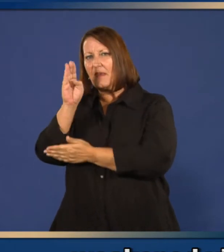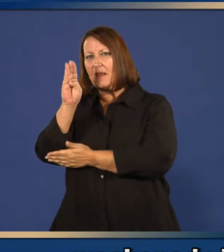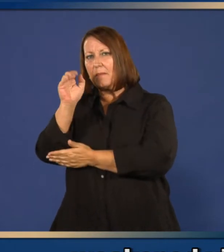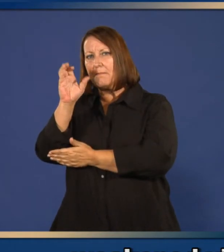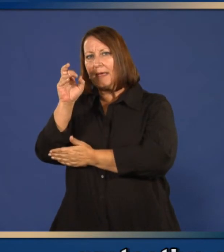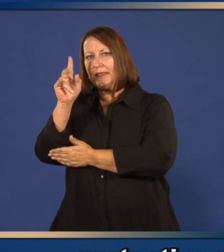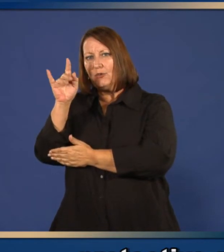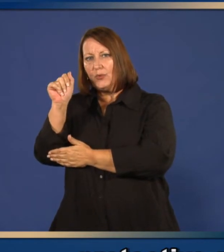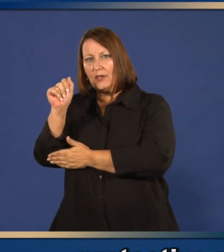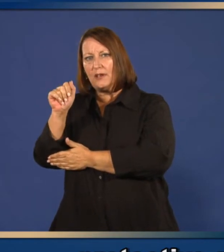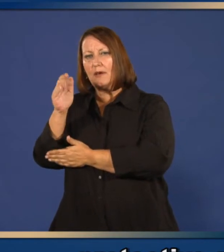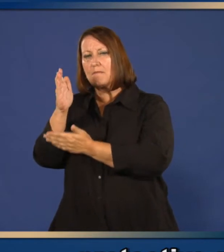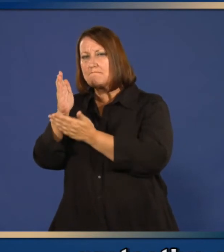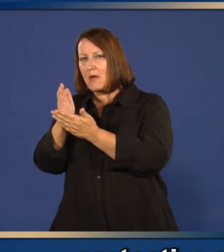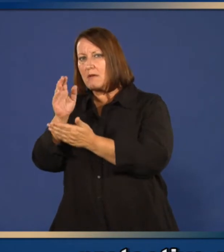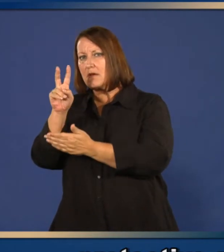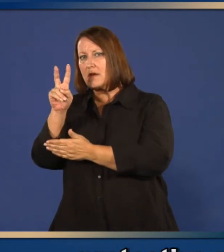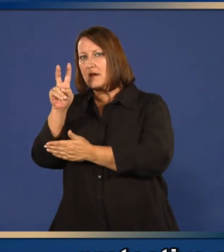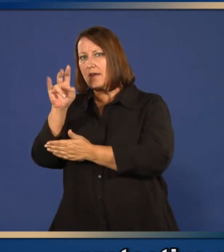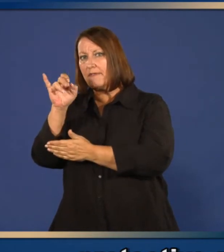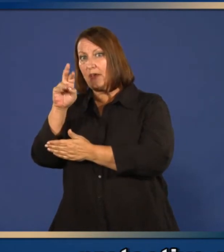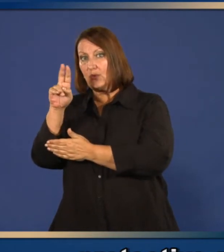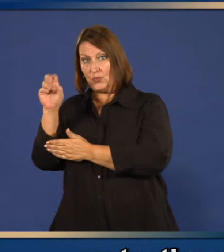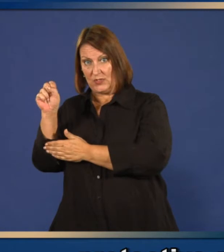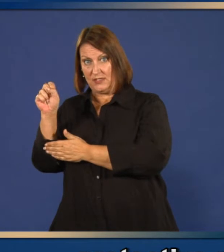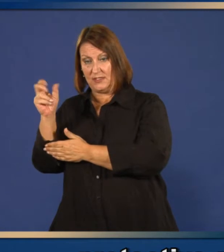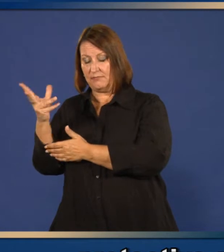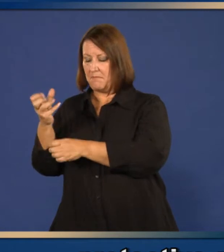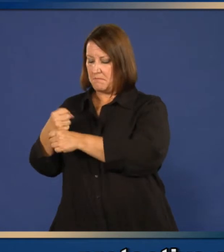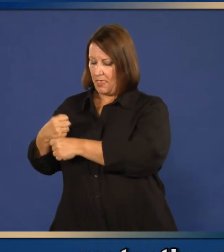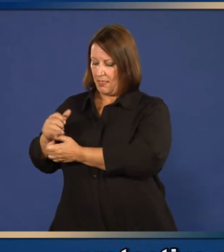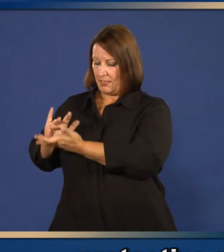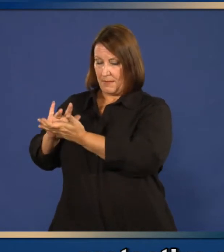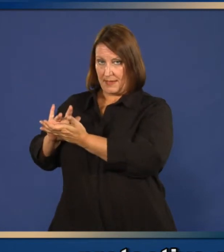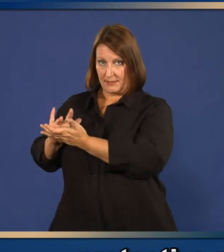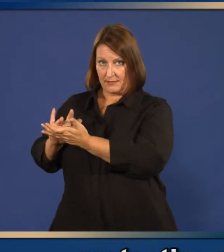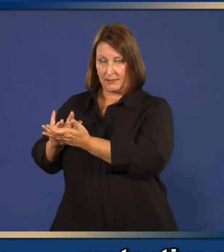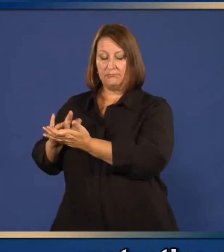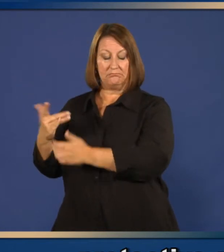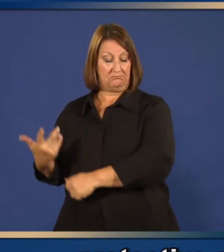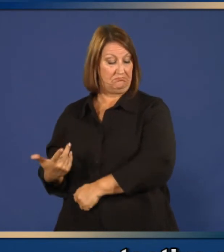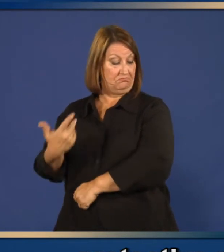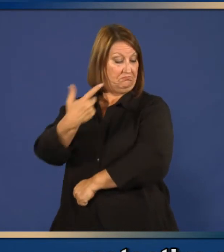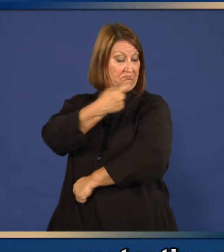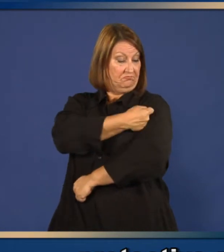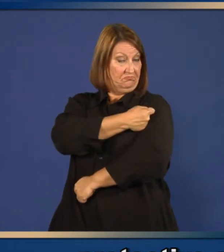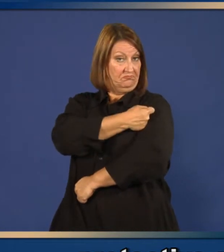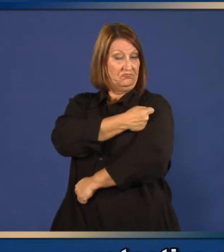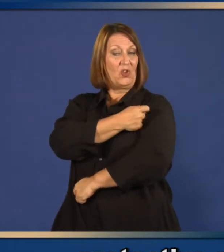to produce protective antibodies without causing the disease.